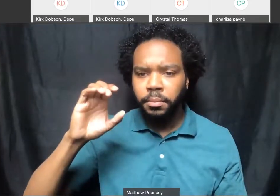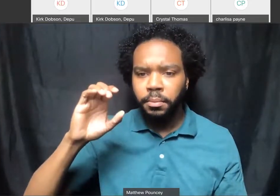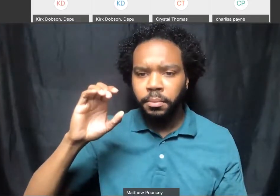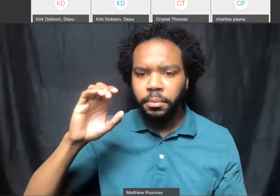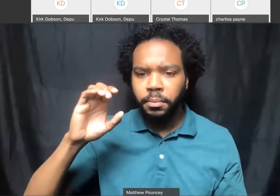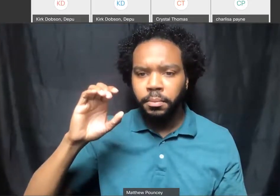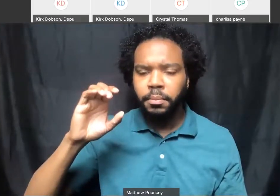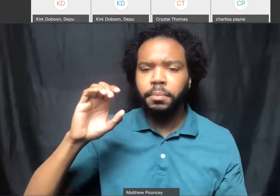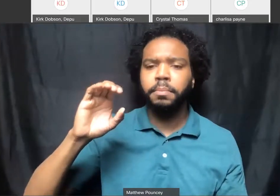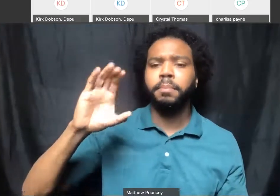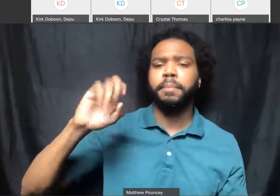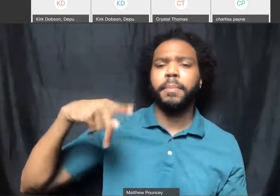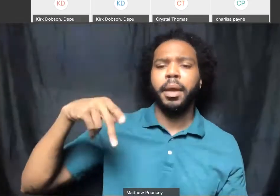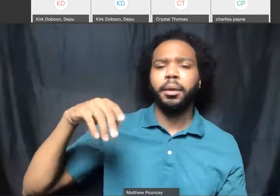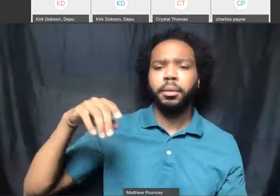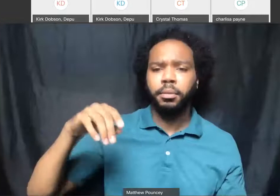So, but